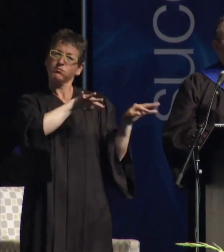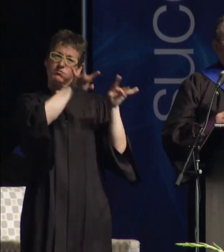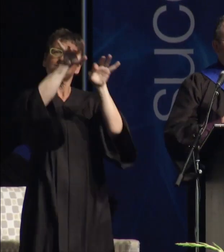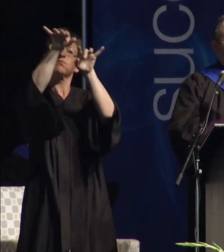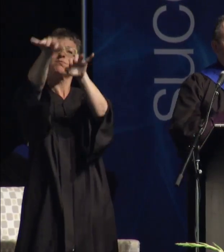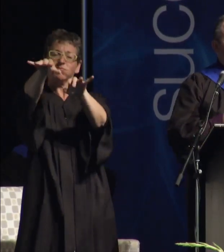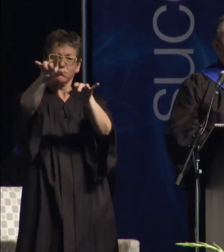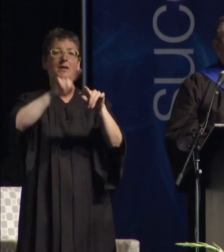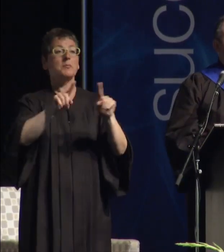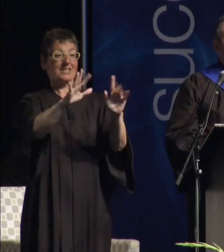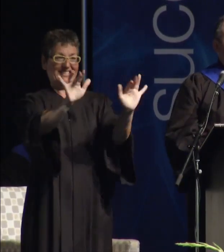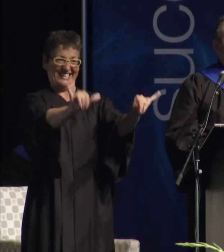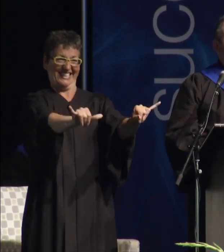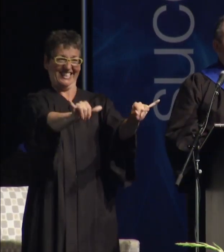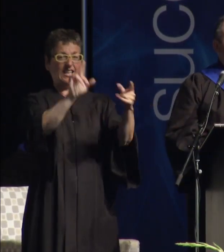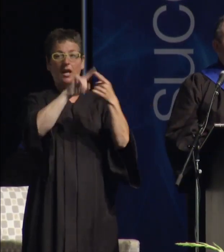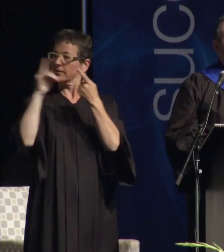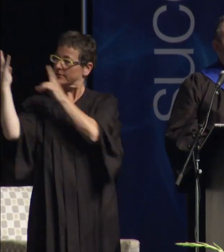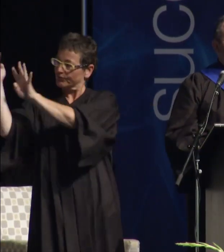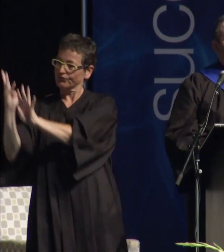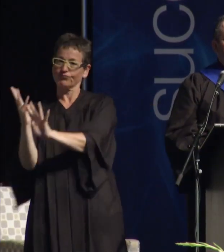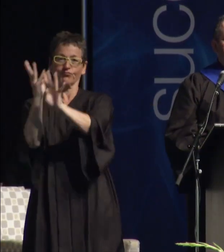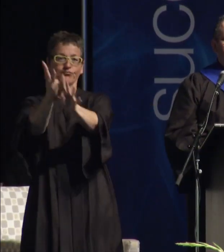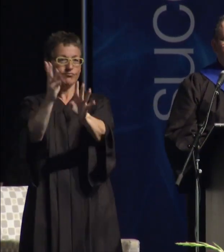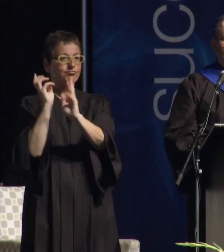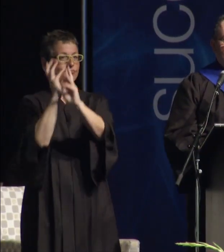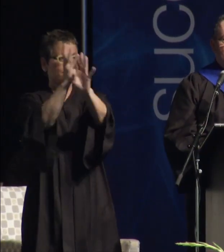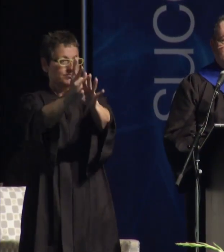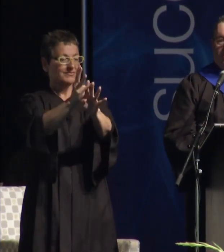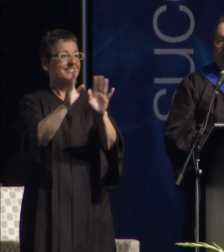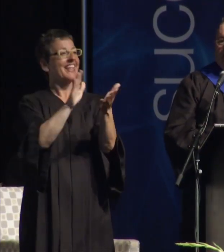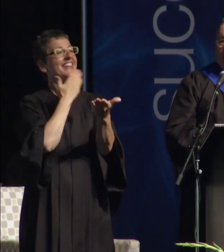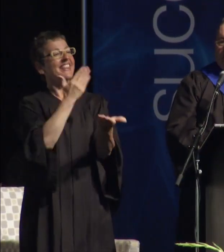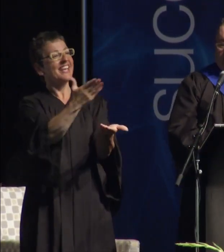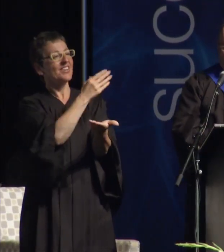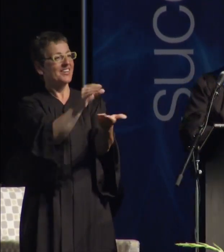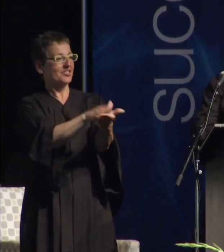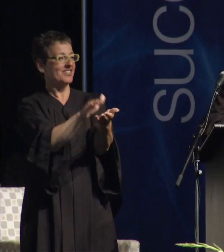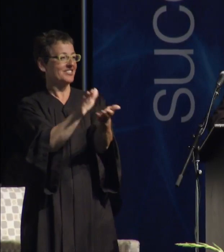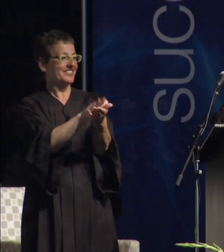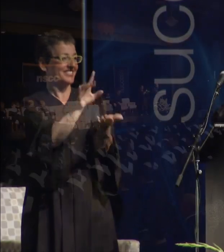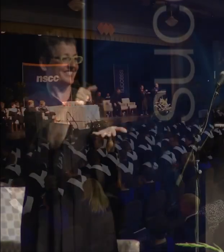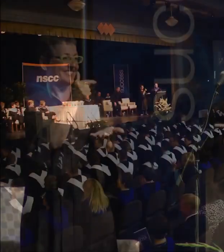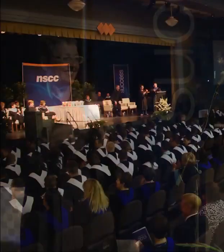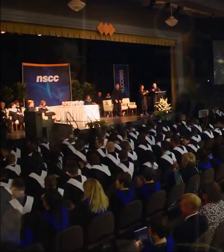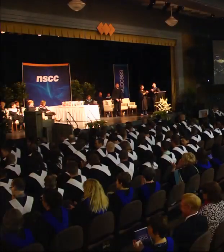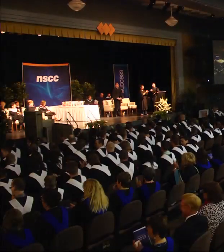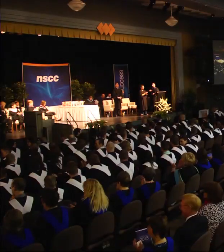seated until the recessional leaves the room. Thanks and congratulations, graduates.